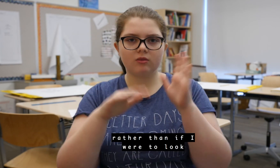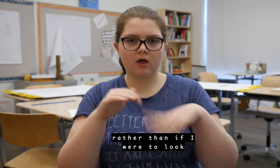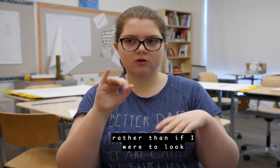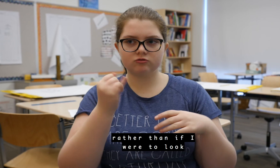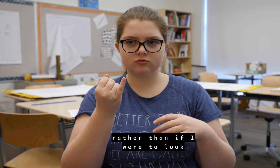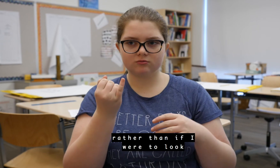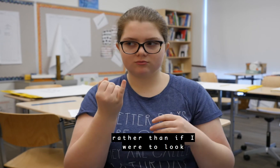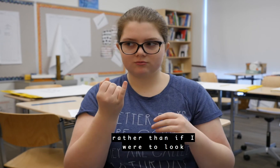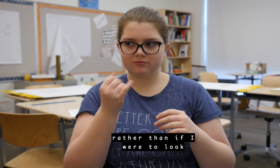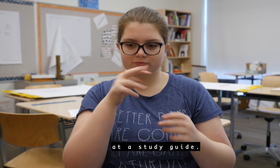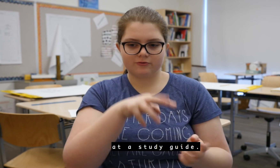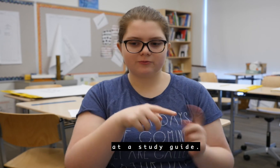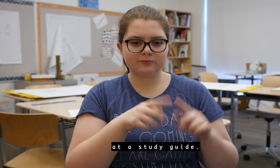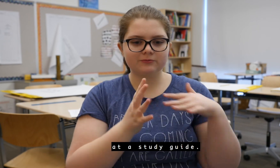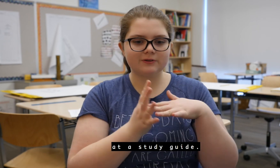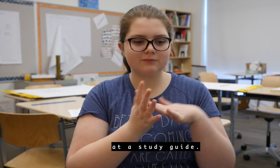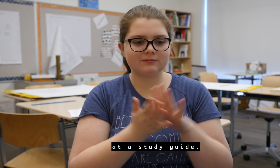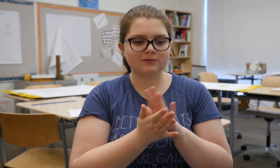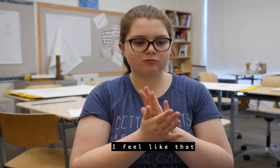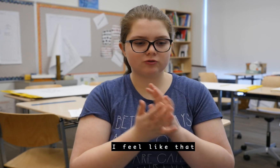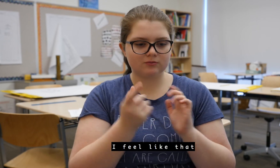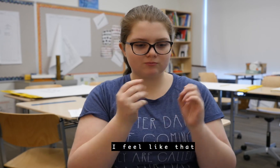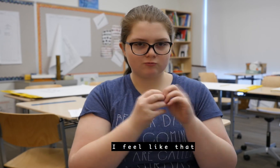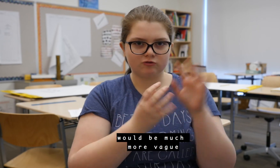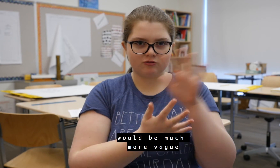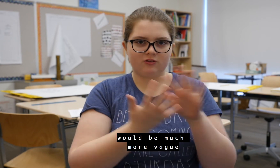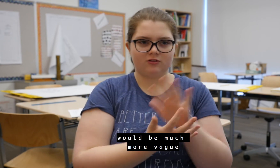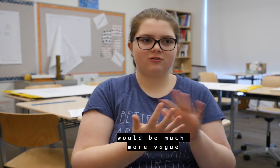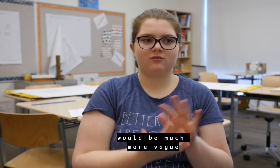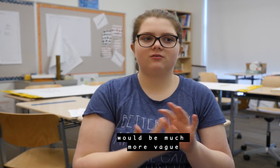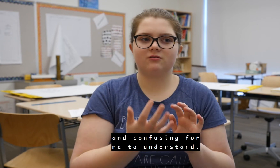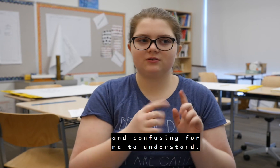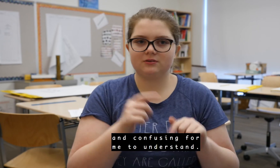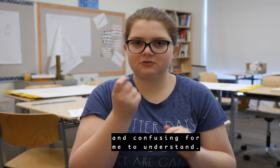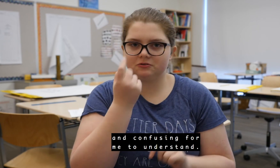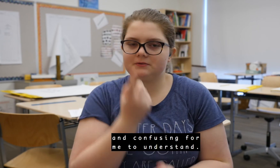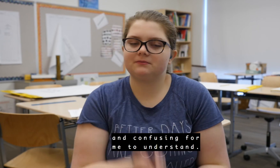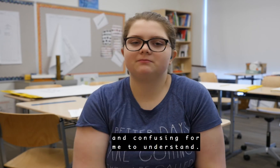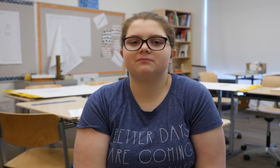if I was just to look at a study guide. I feel like that would be much more vague and confusing for me to understand.